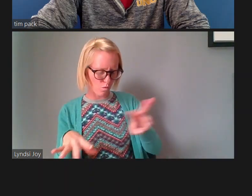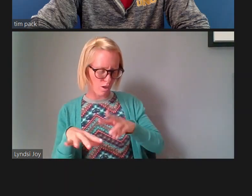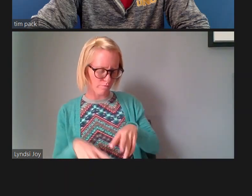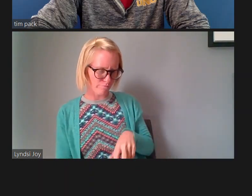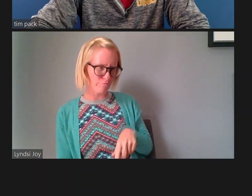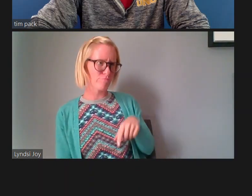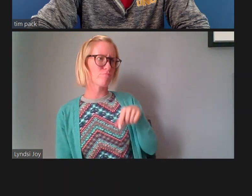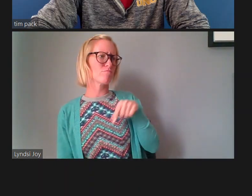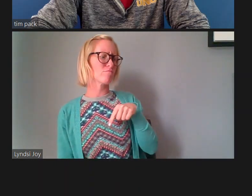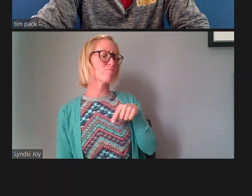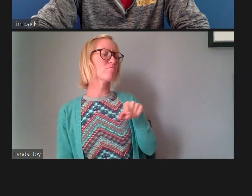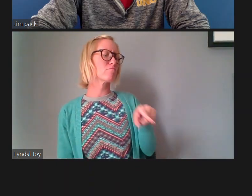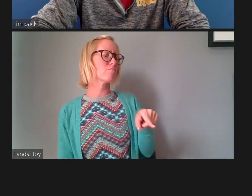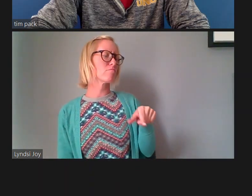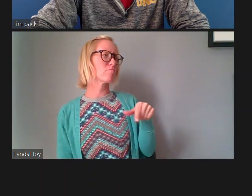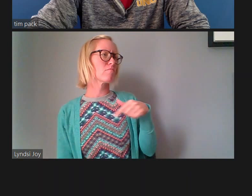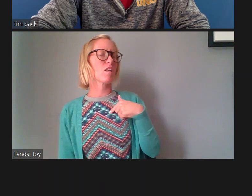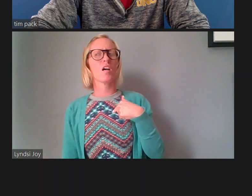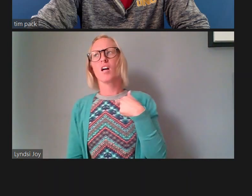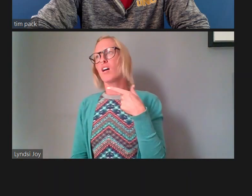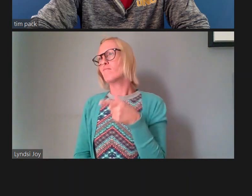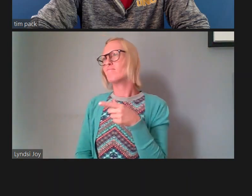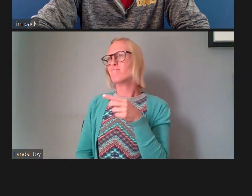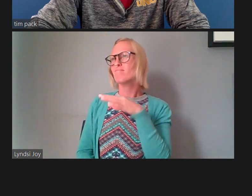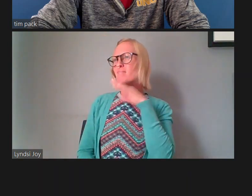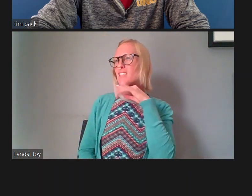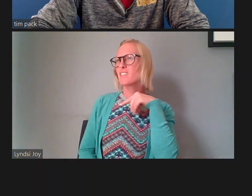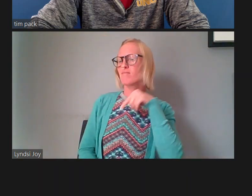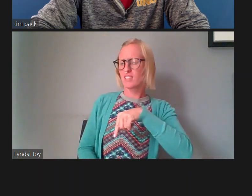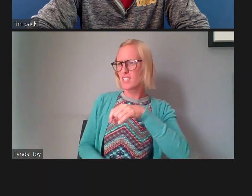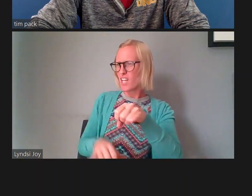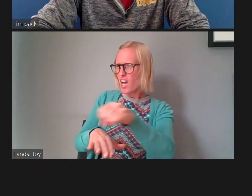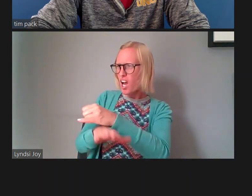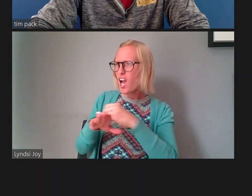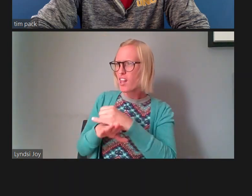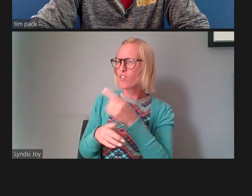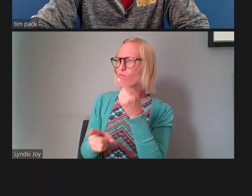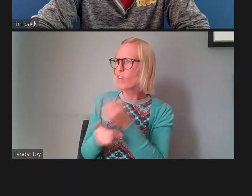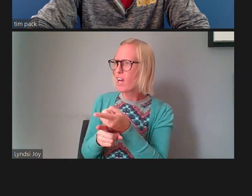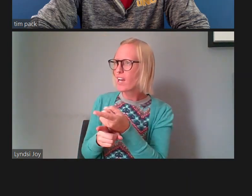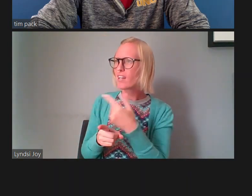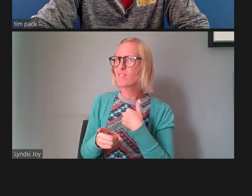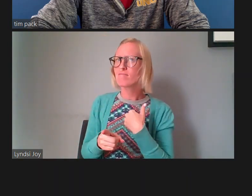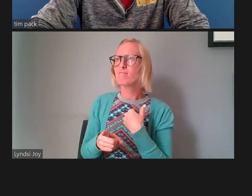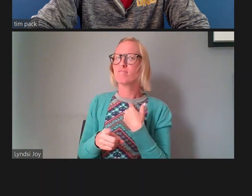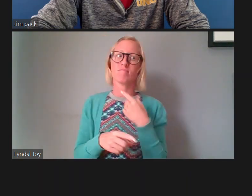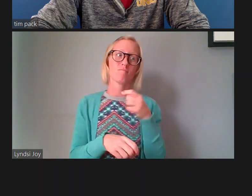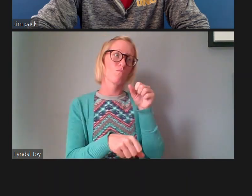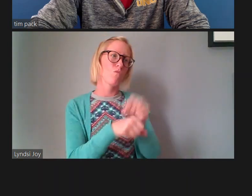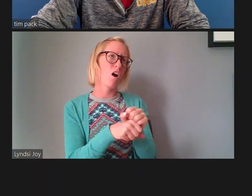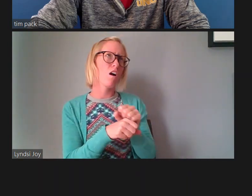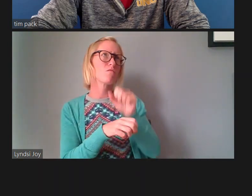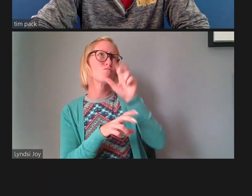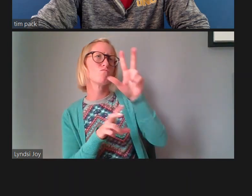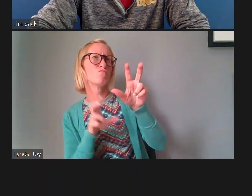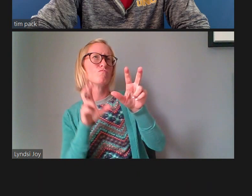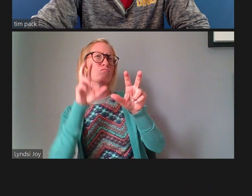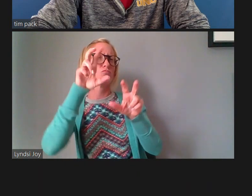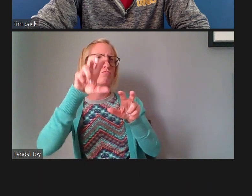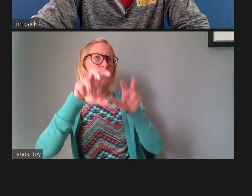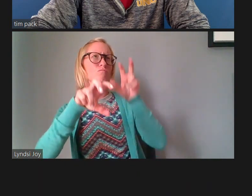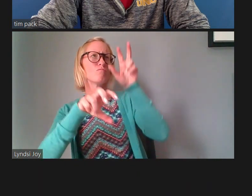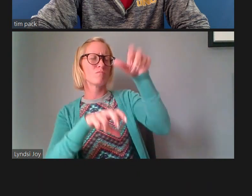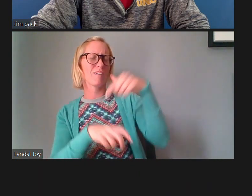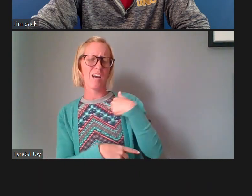problem. Piggy persisted. This an island, isn't it? I climbed a rock, said Ralph slowly, and I think this